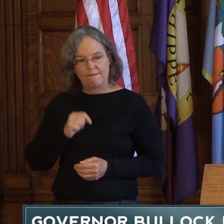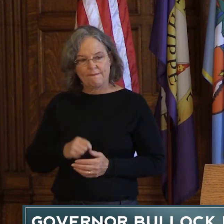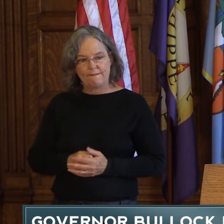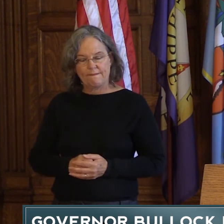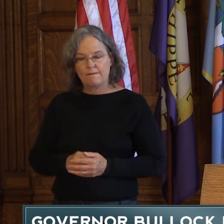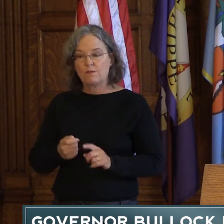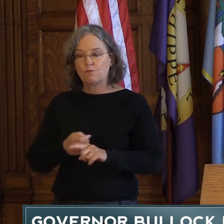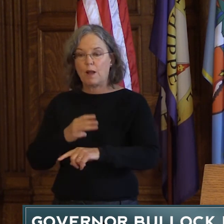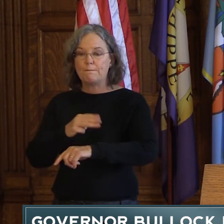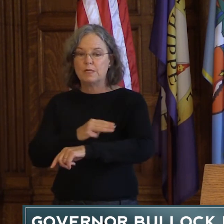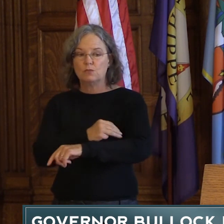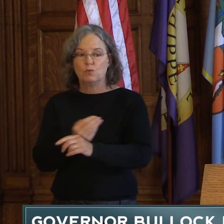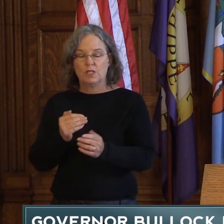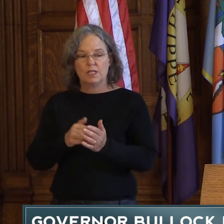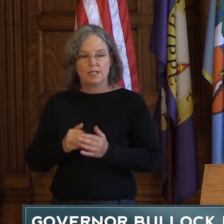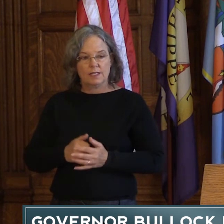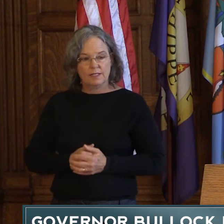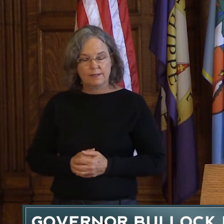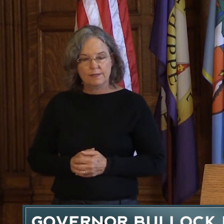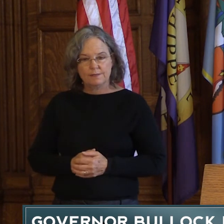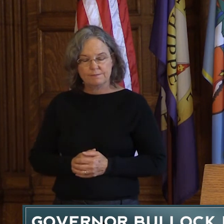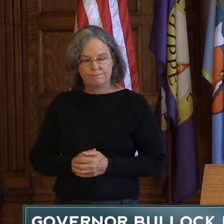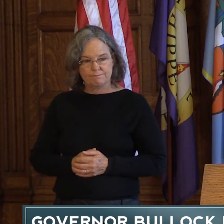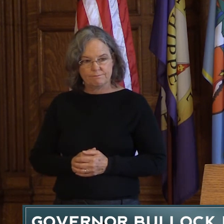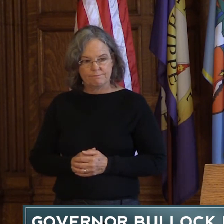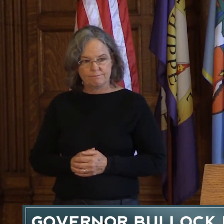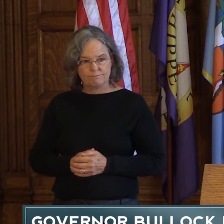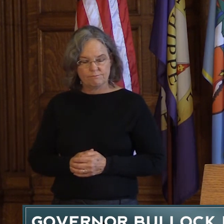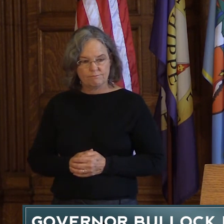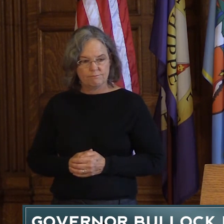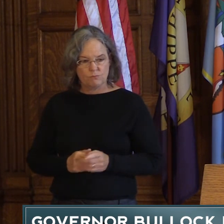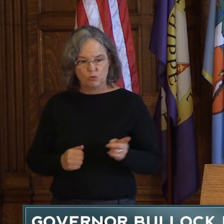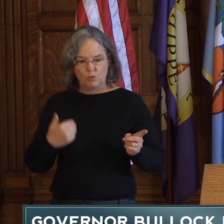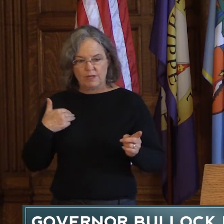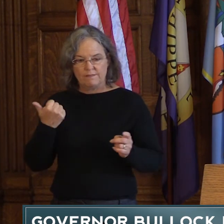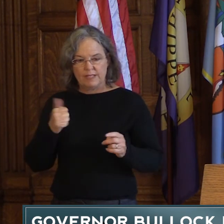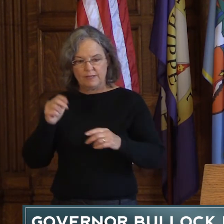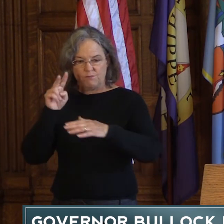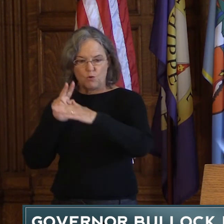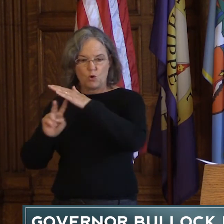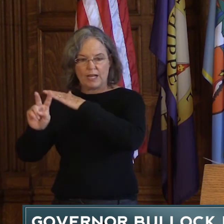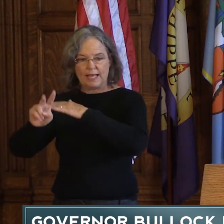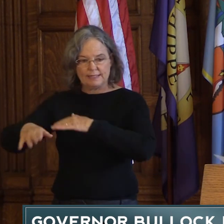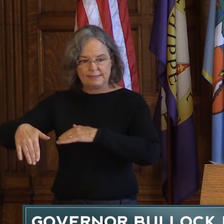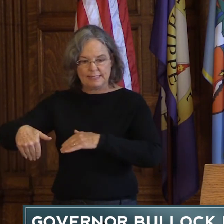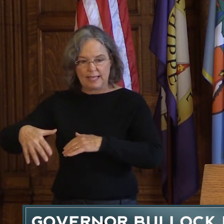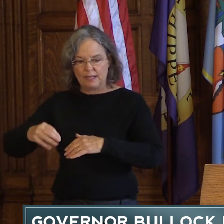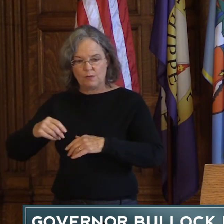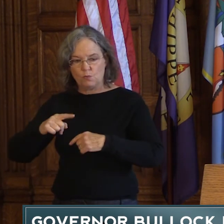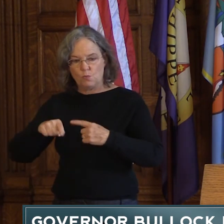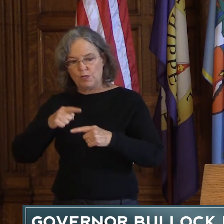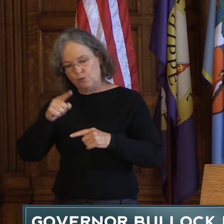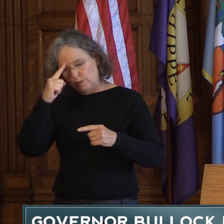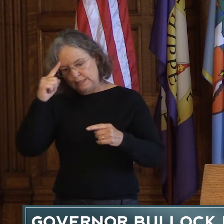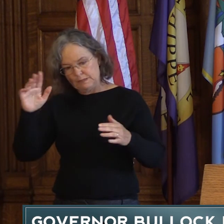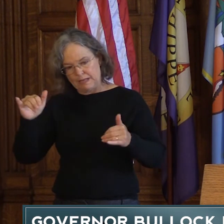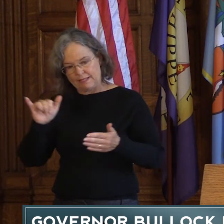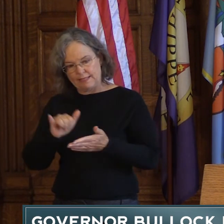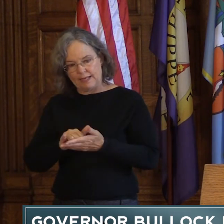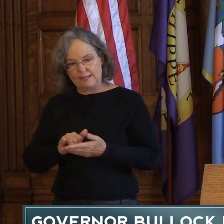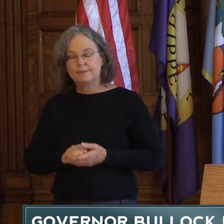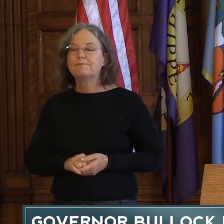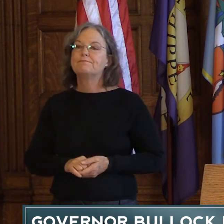has your budget office come out with any revenue forecasts yet? And if not, when do you expect those?